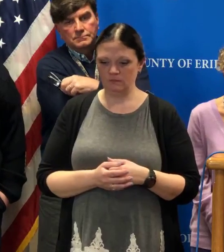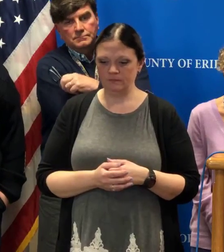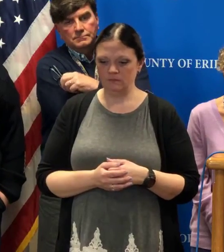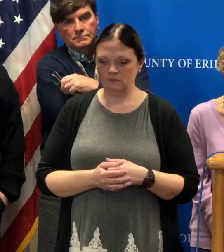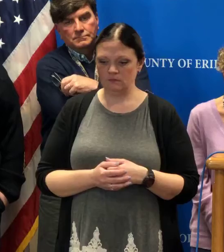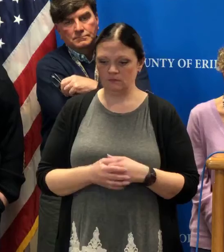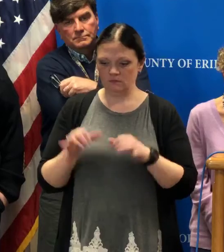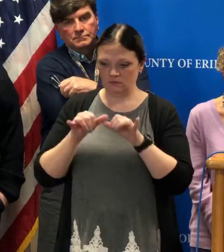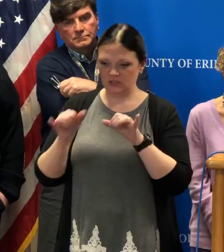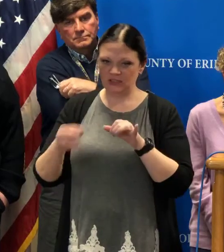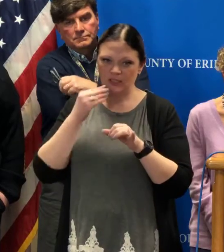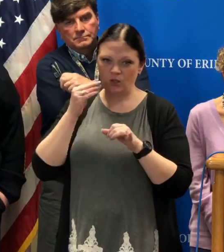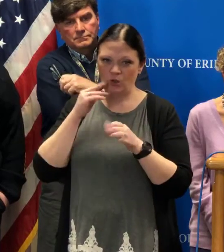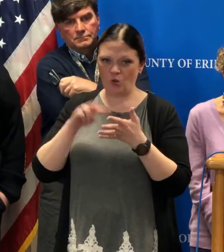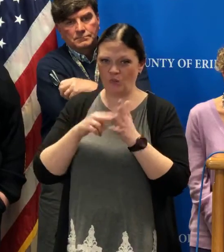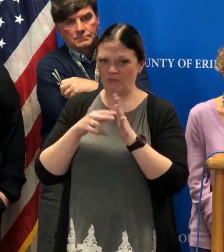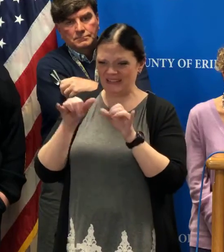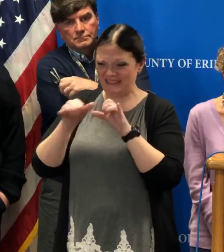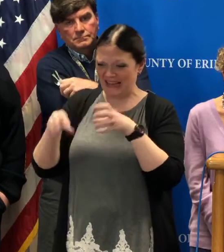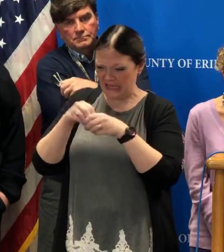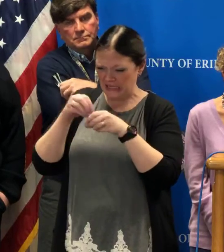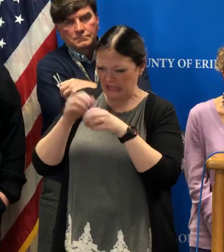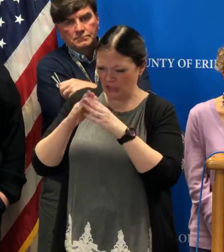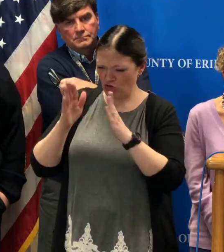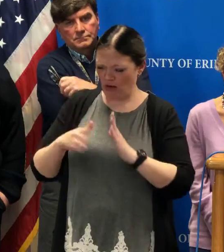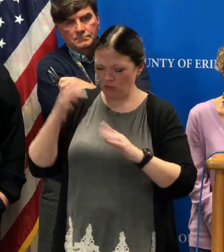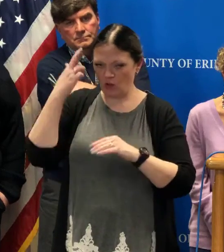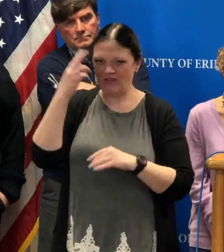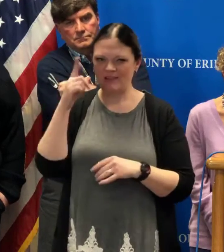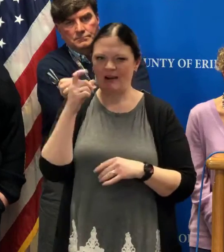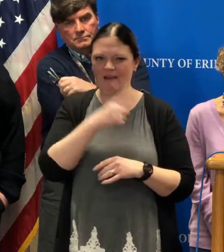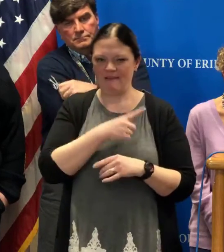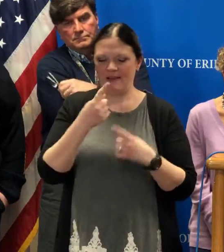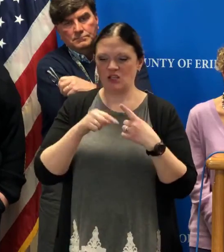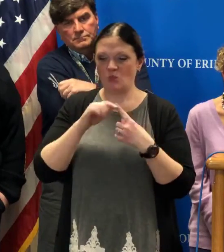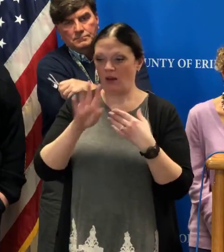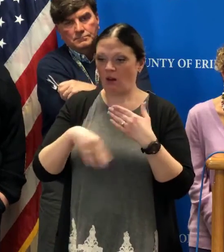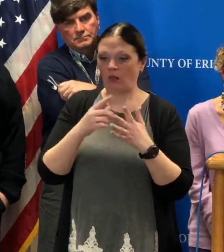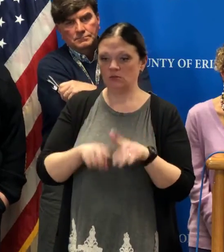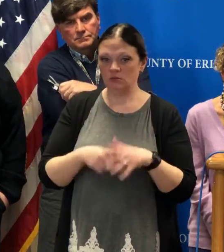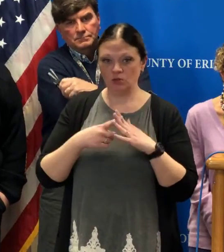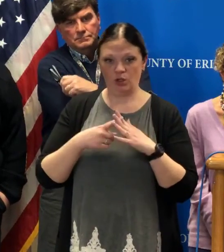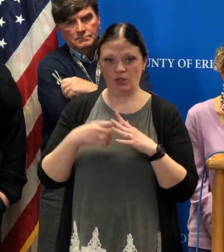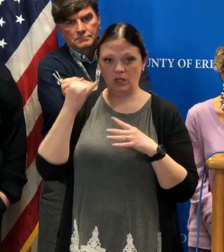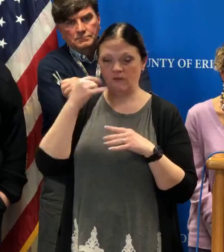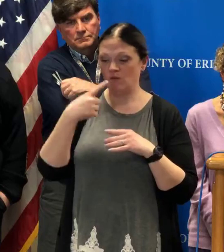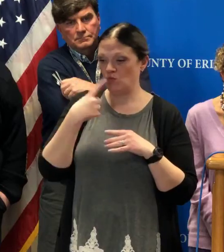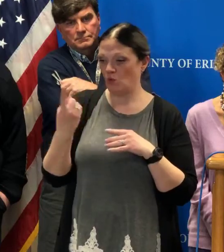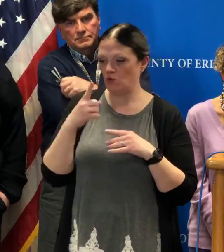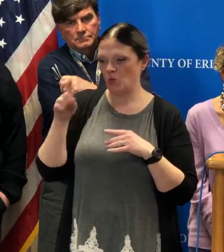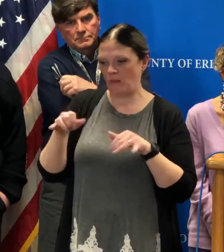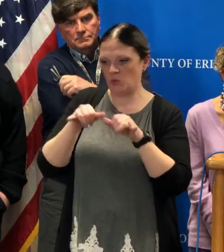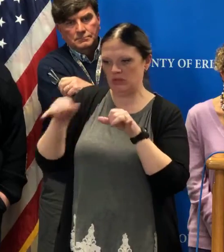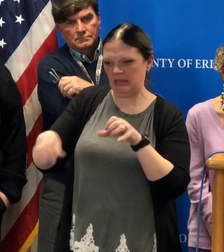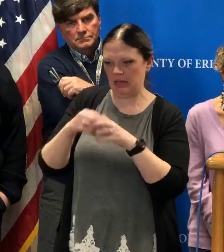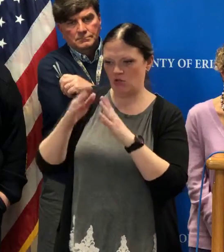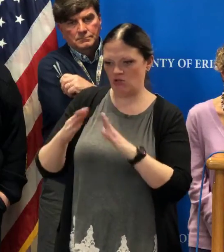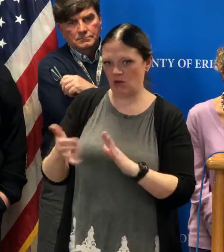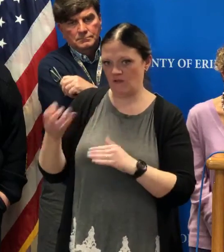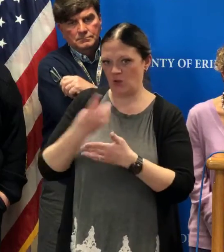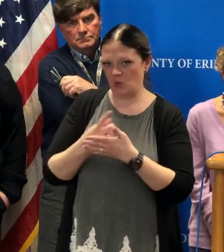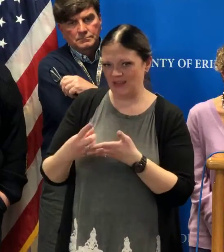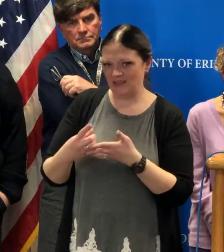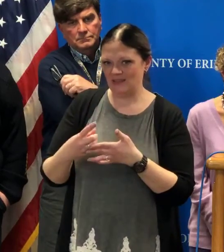The stay home means staying in your house, too. And the reason I ask is that when all this started, if you told somebody you need to stay in your house a couple of